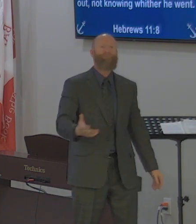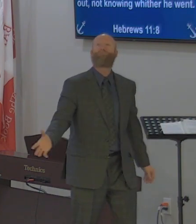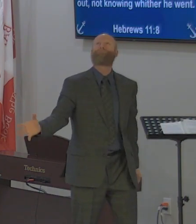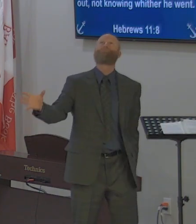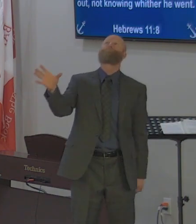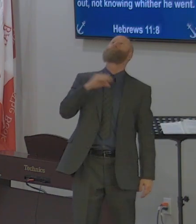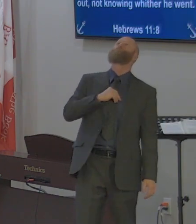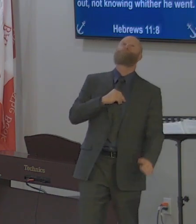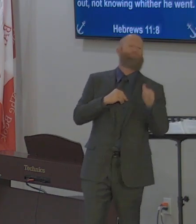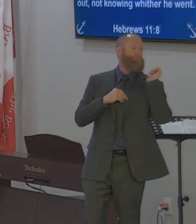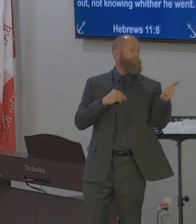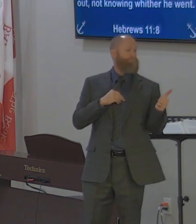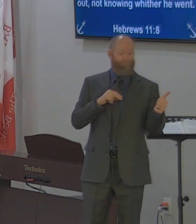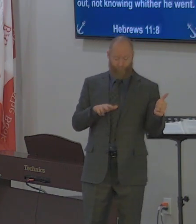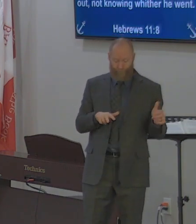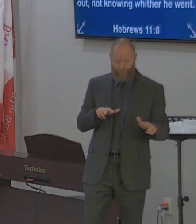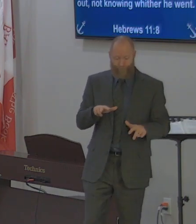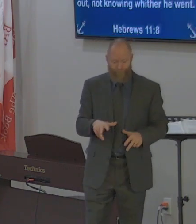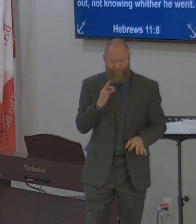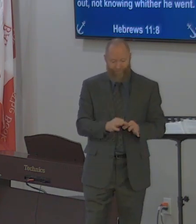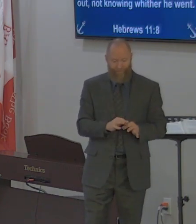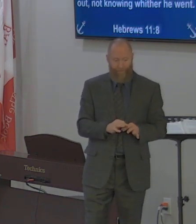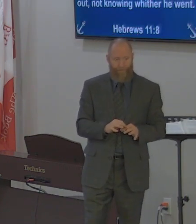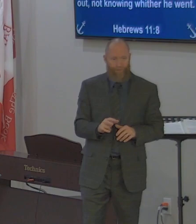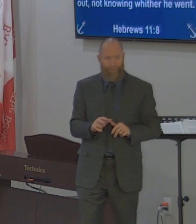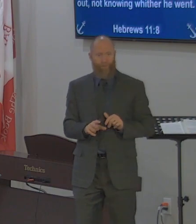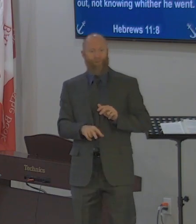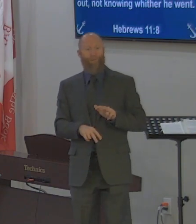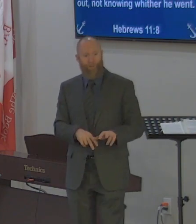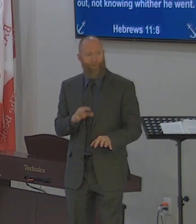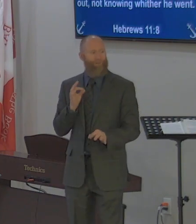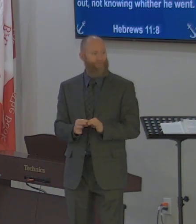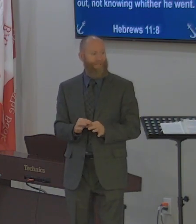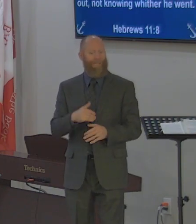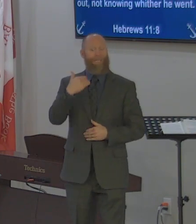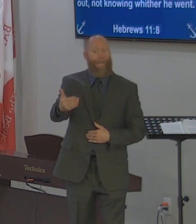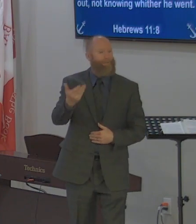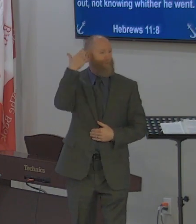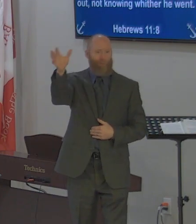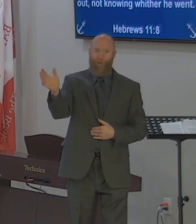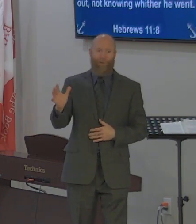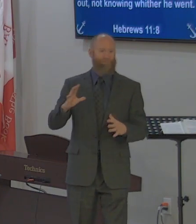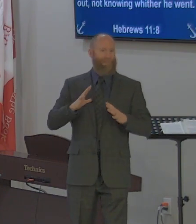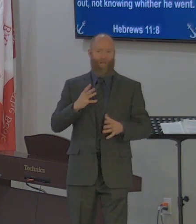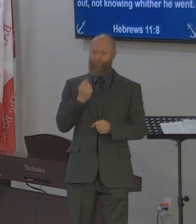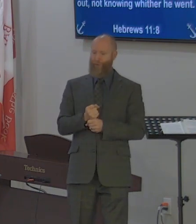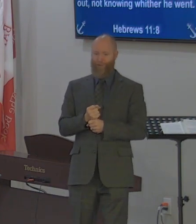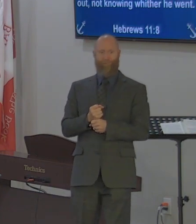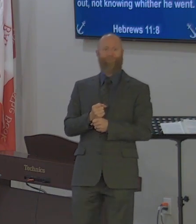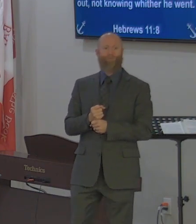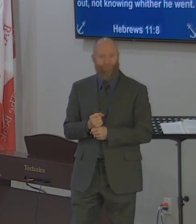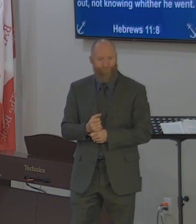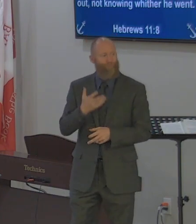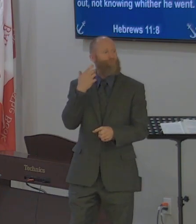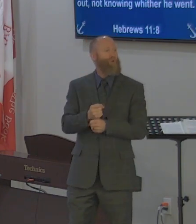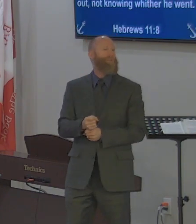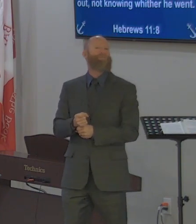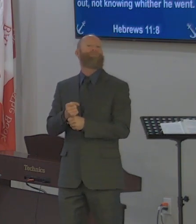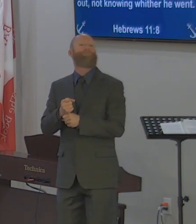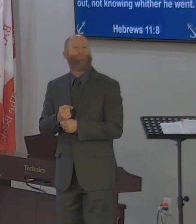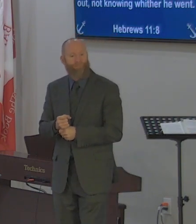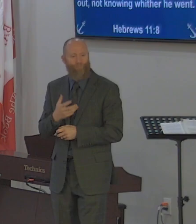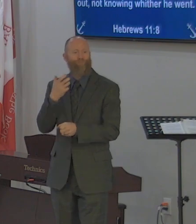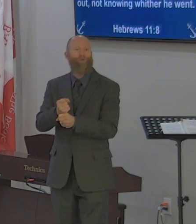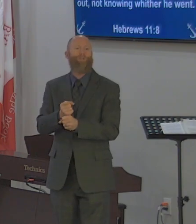and take the next step by faith and the next step, not knowing what's ahead. Today, this is how I